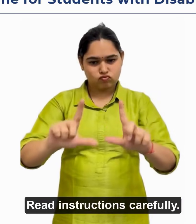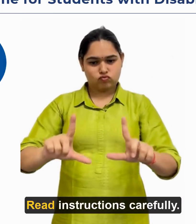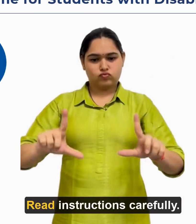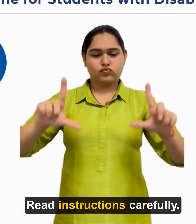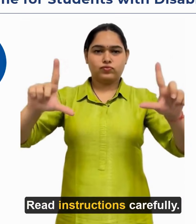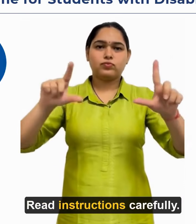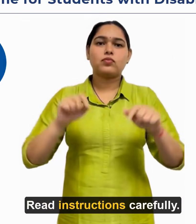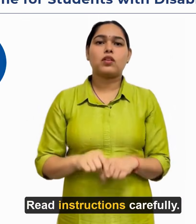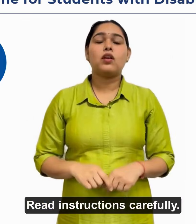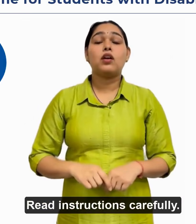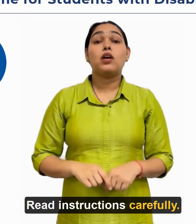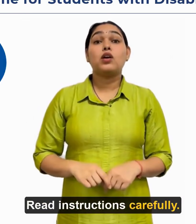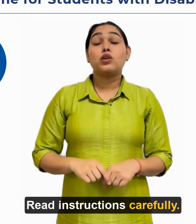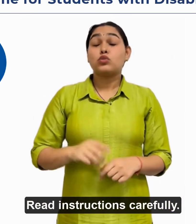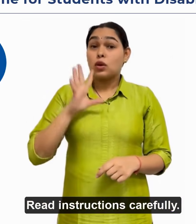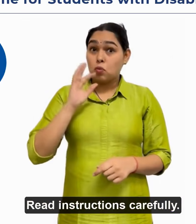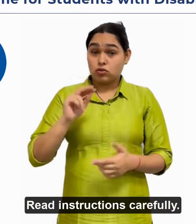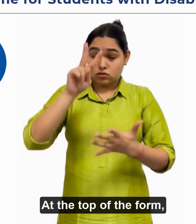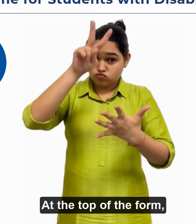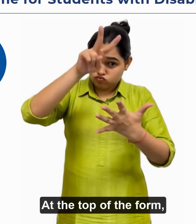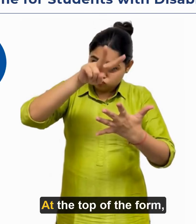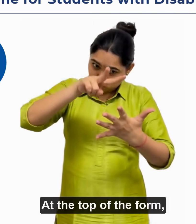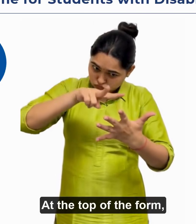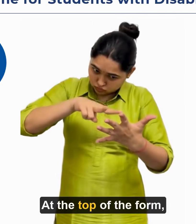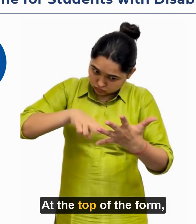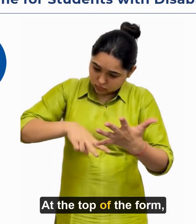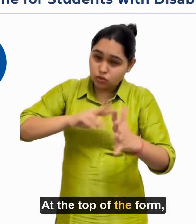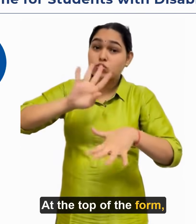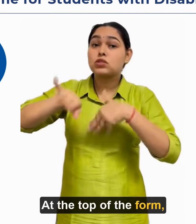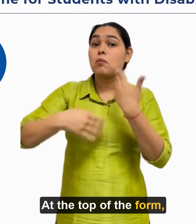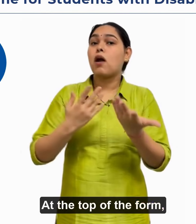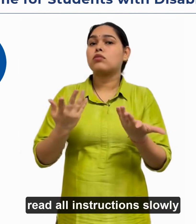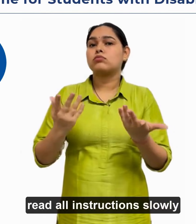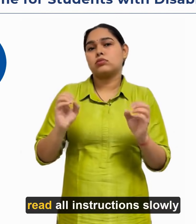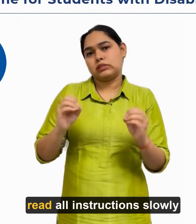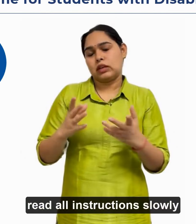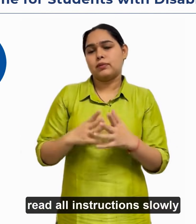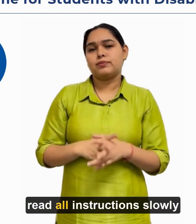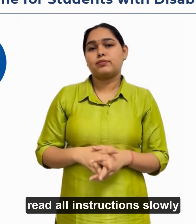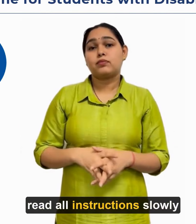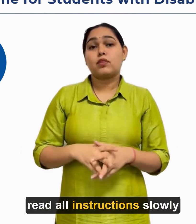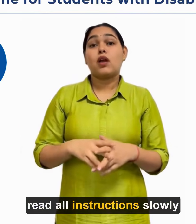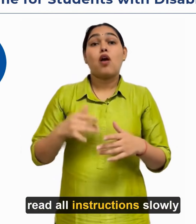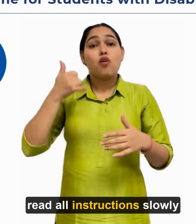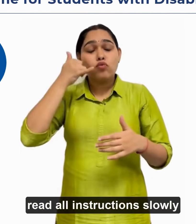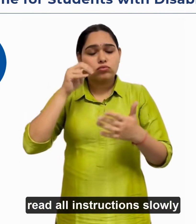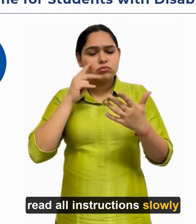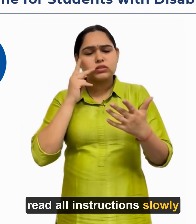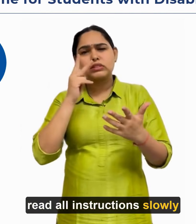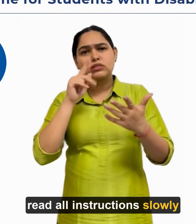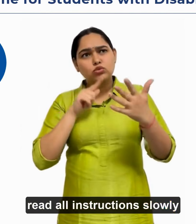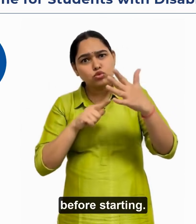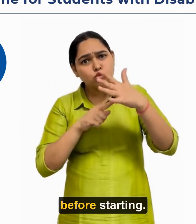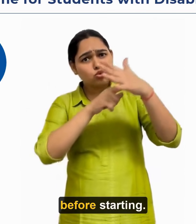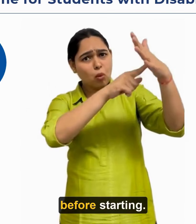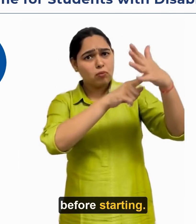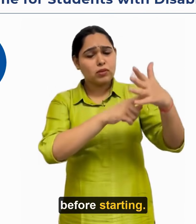Read instructions carefully. At the top of the form, read all instructions slowly before